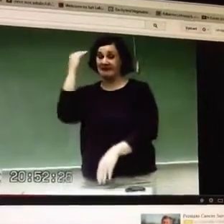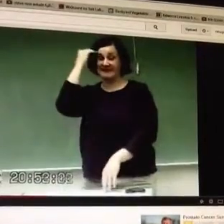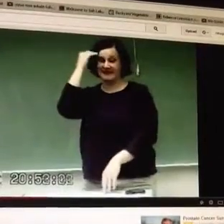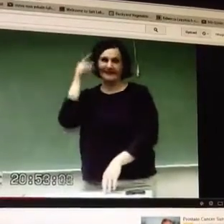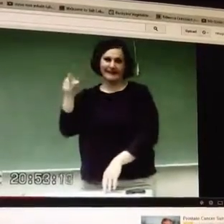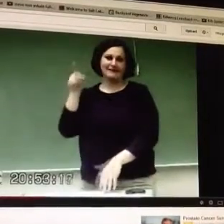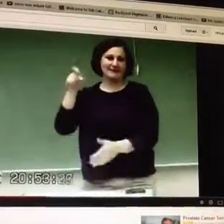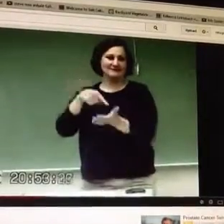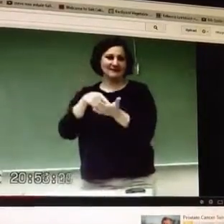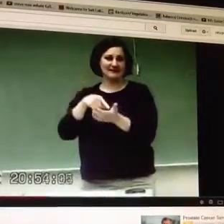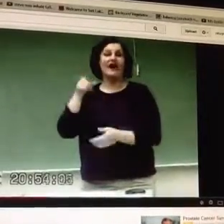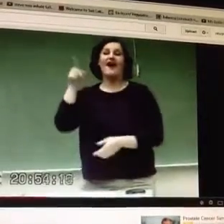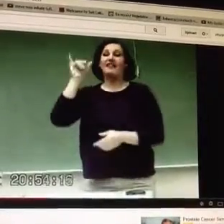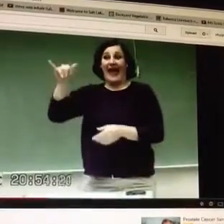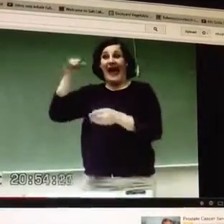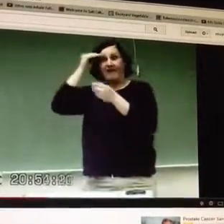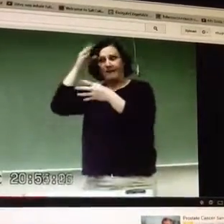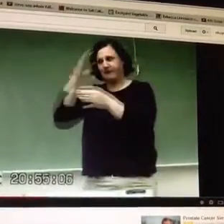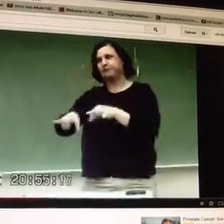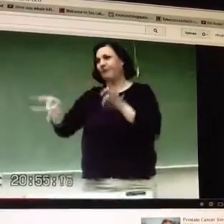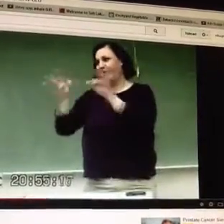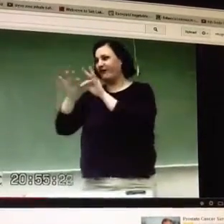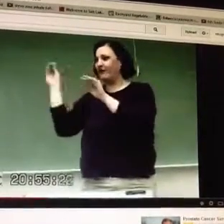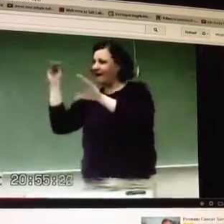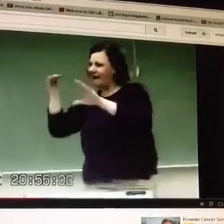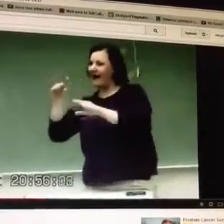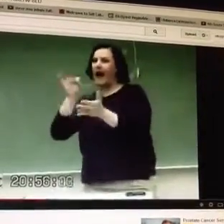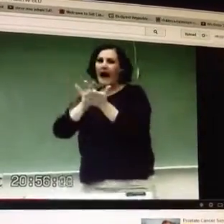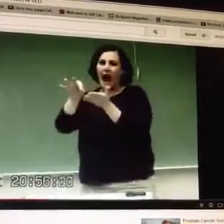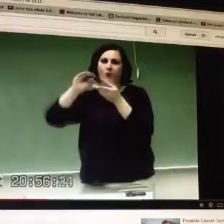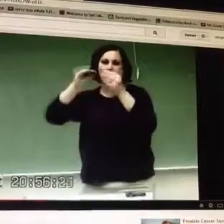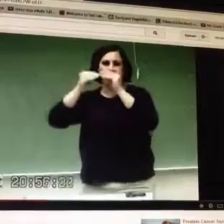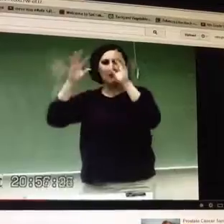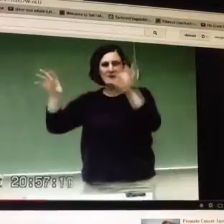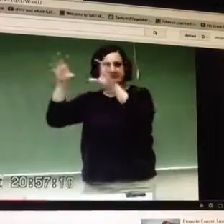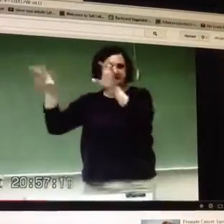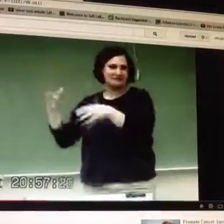bills as well, with reminders to pay the bills.